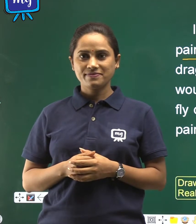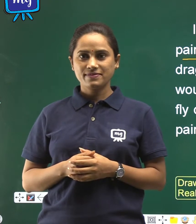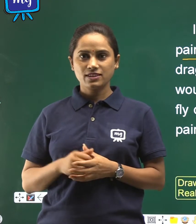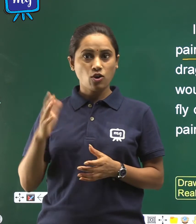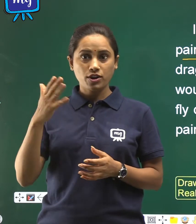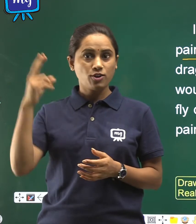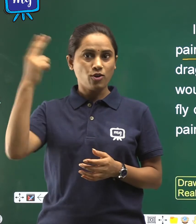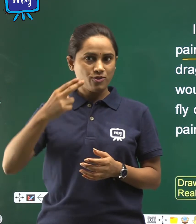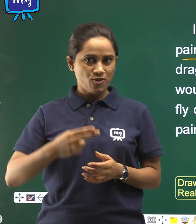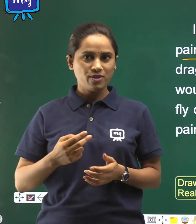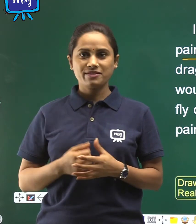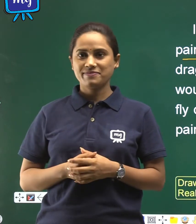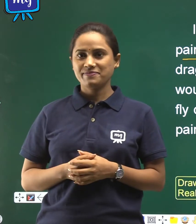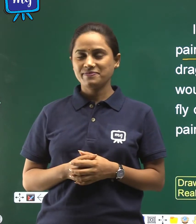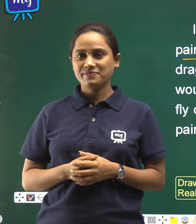did not draw